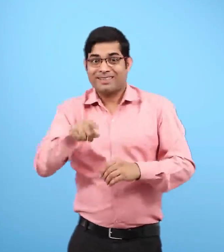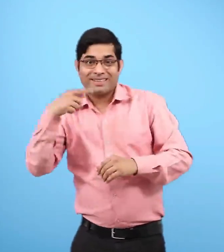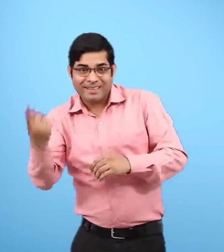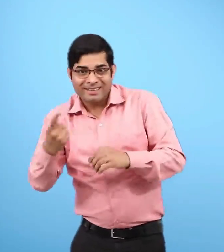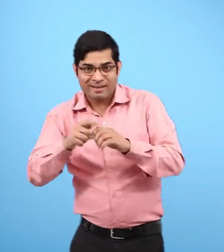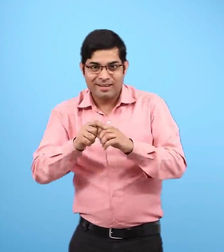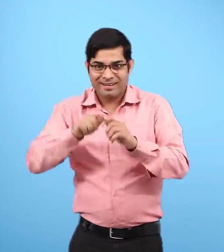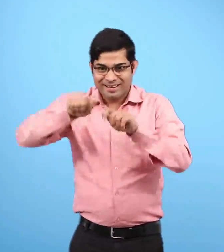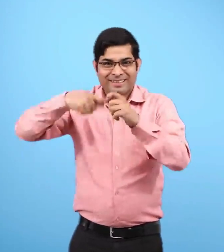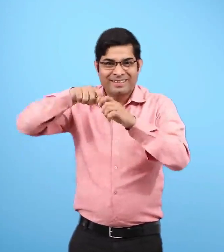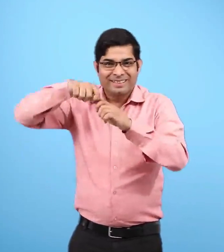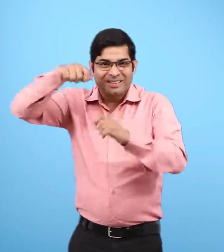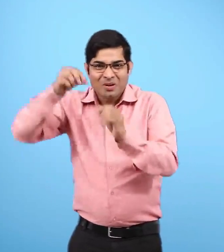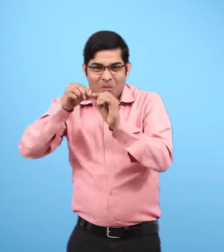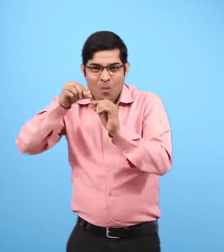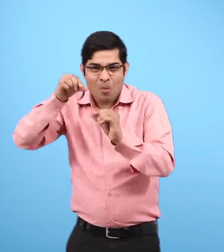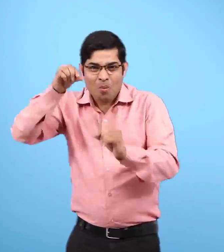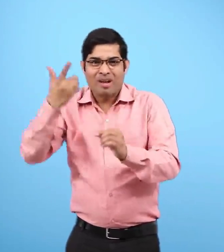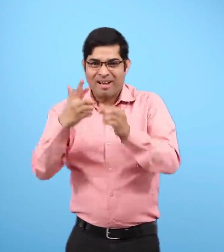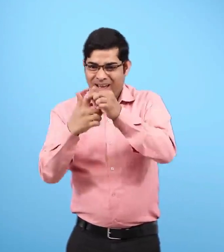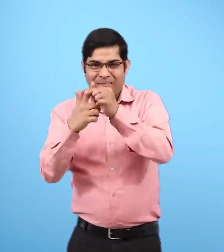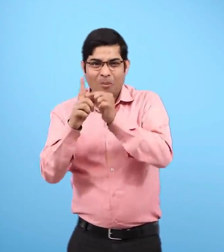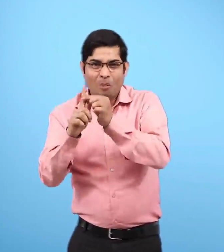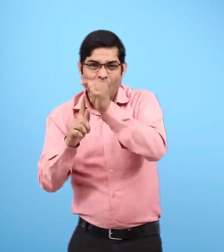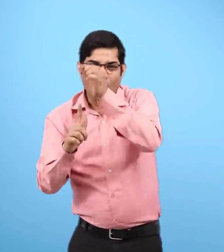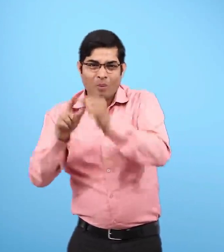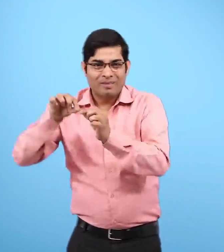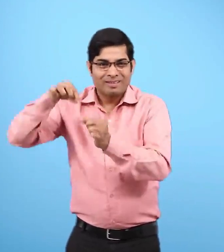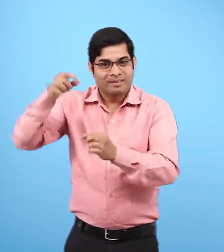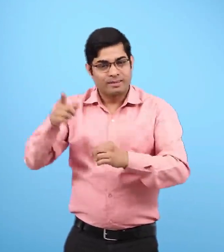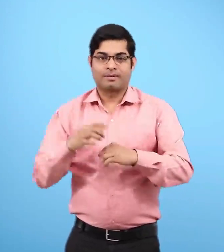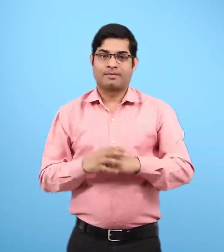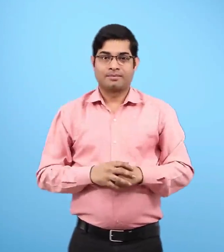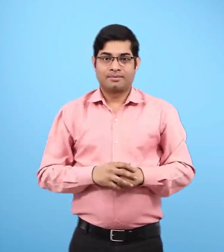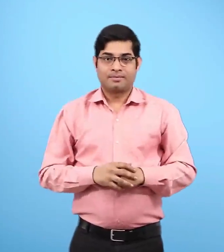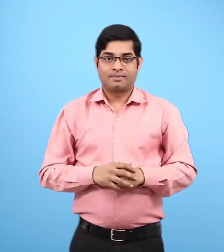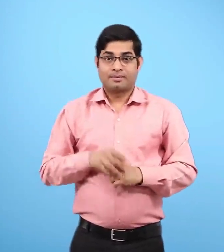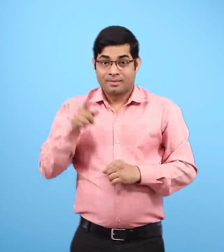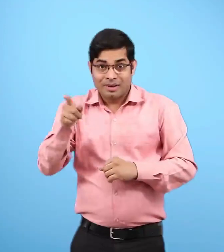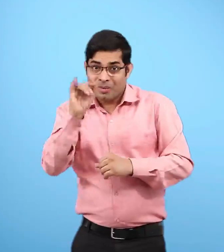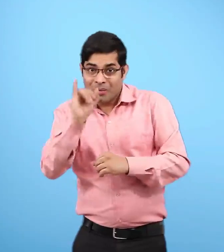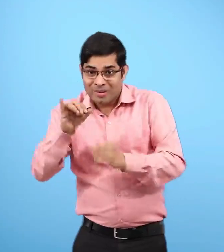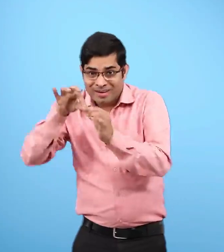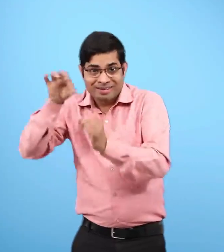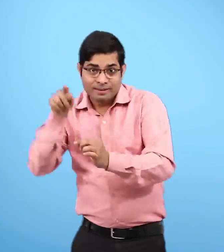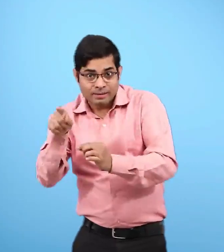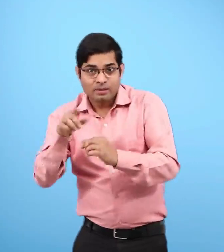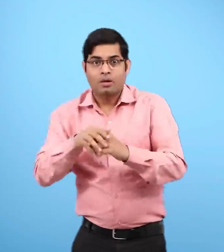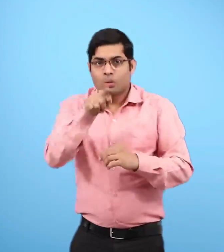and rope 2 is as round as your finger. You have to tell which